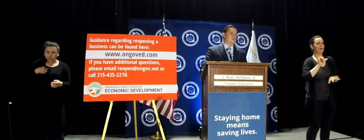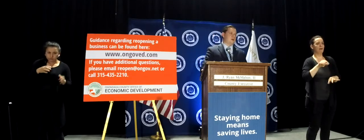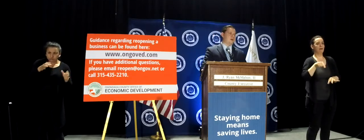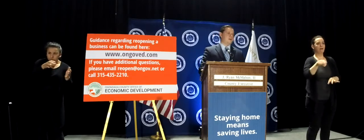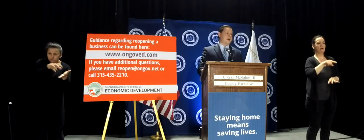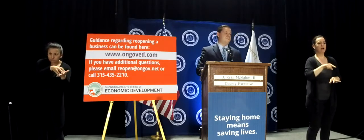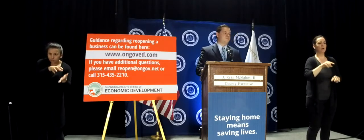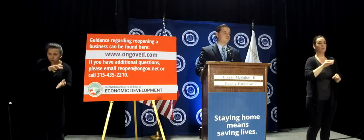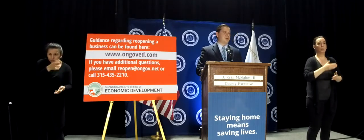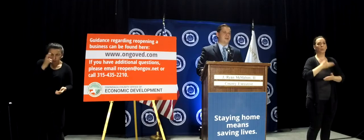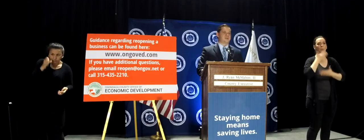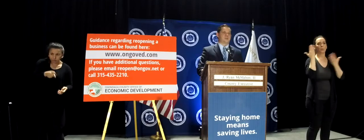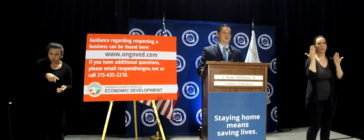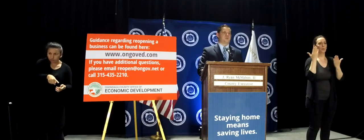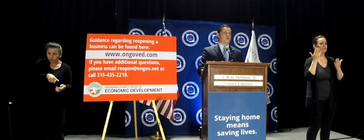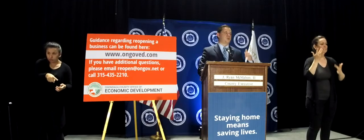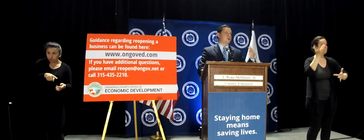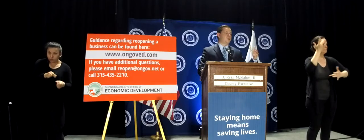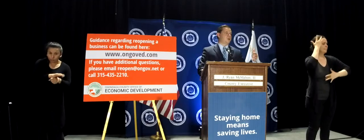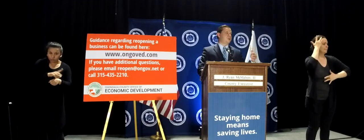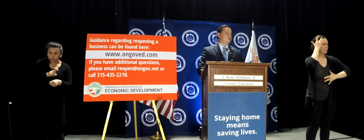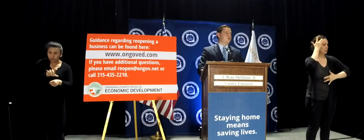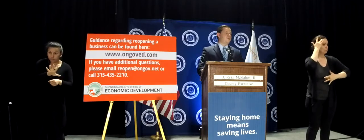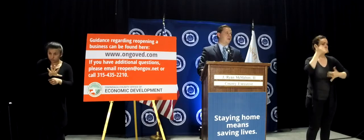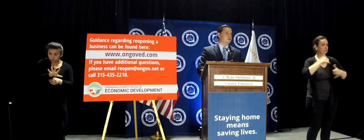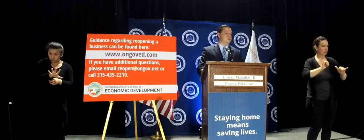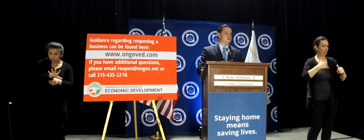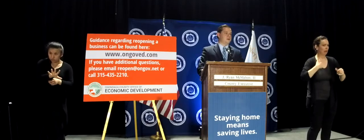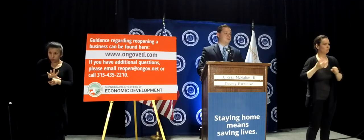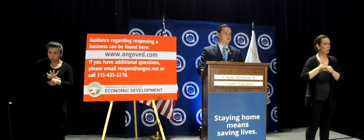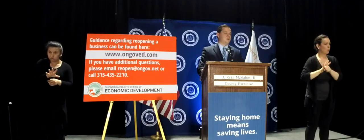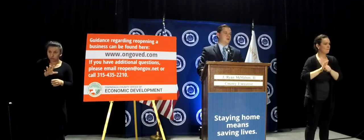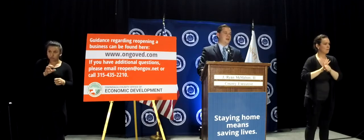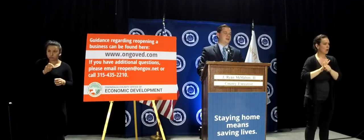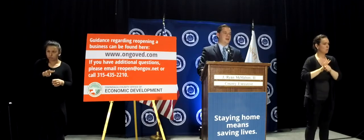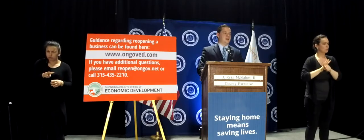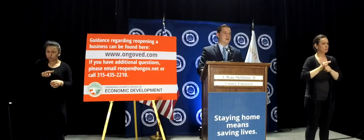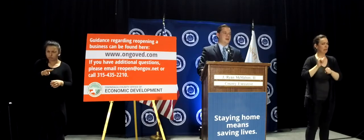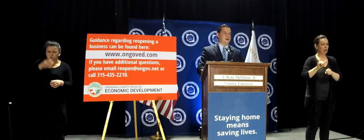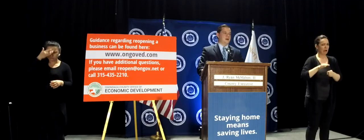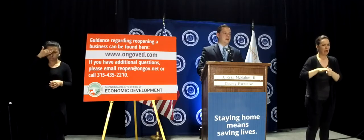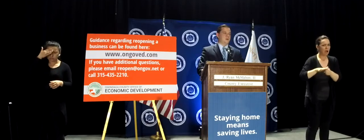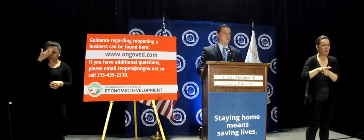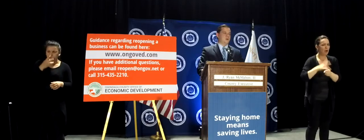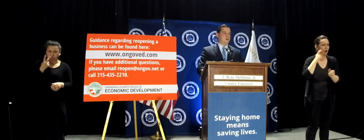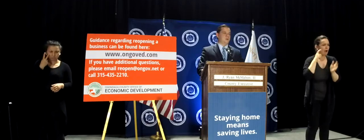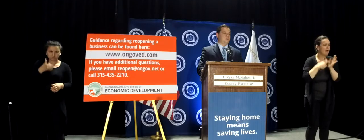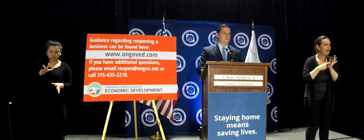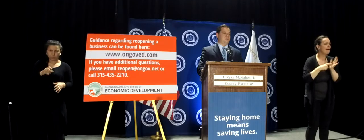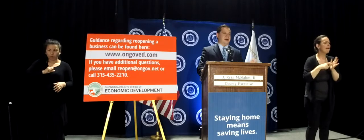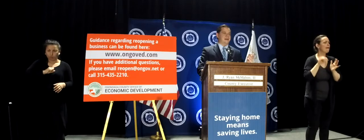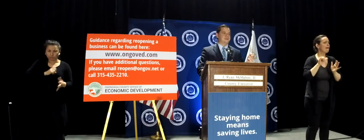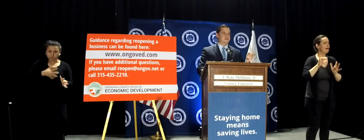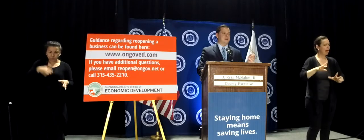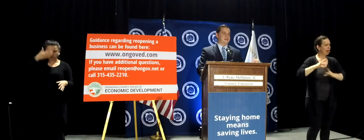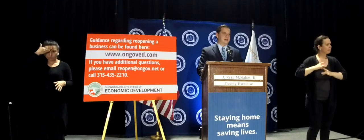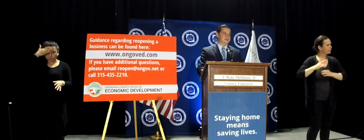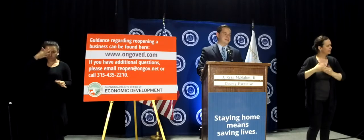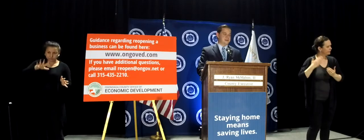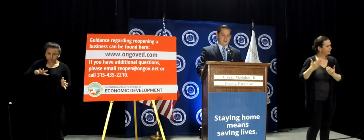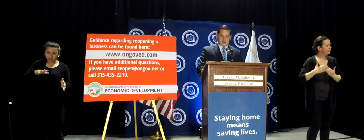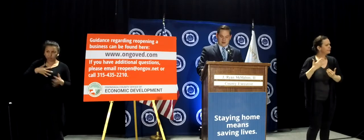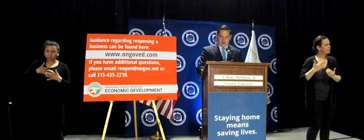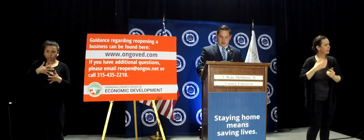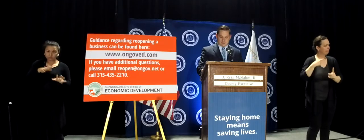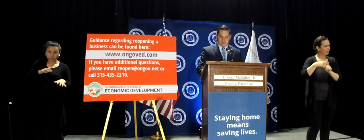folks that had some exposure to the virus, enough so that they will be positive on a